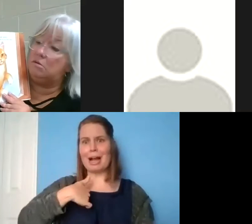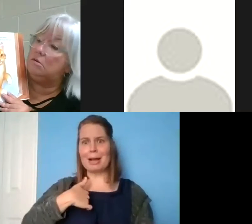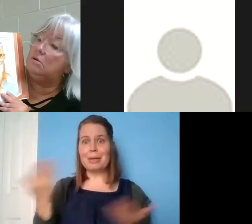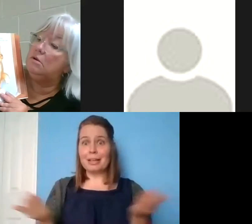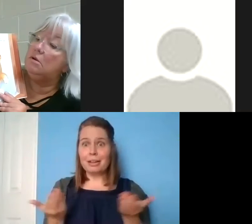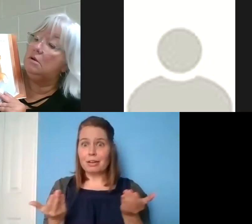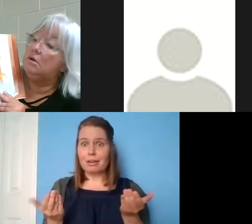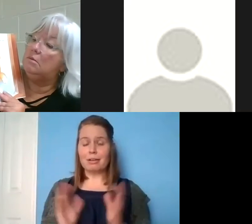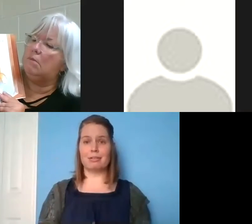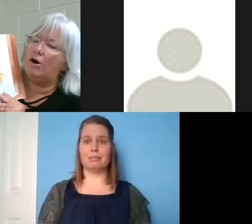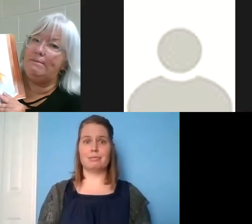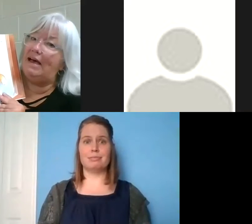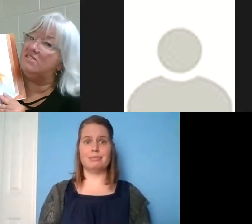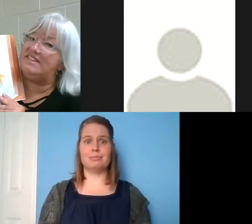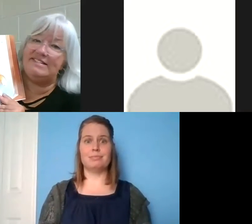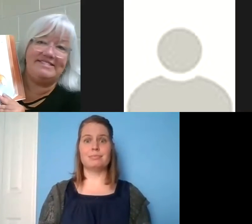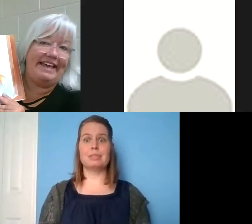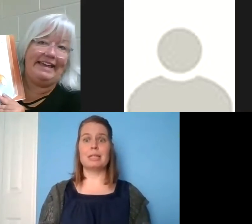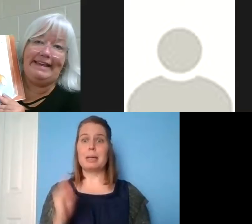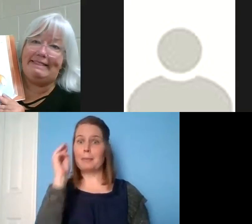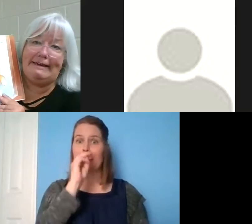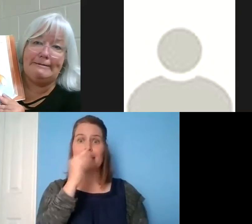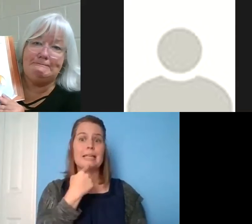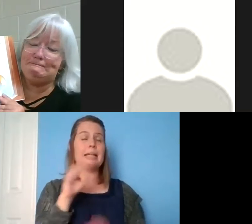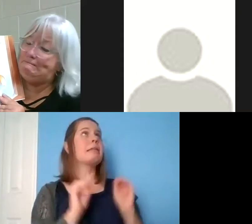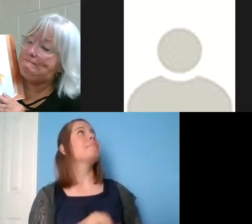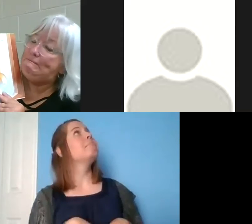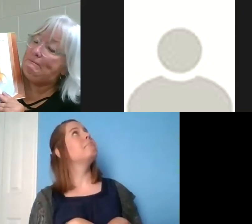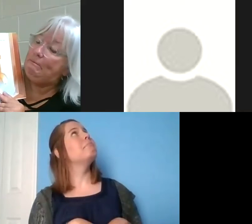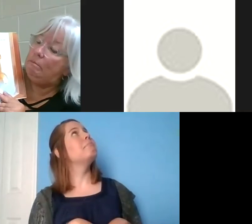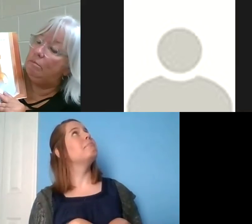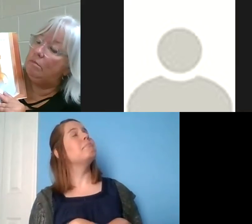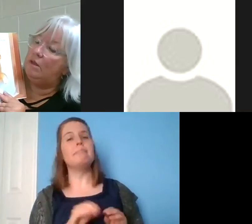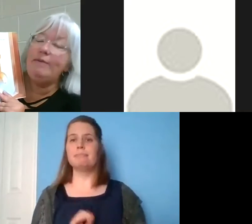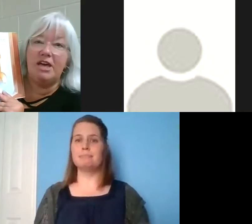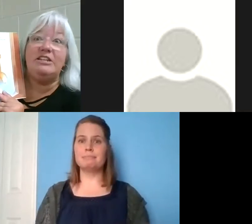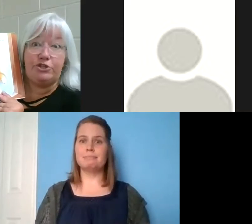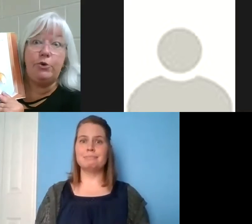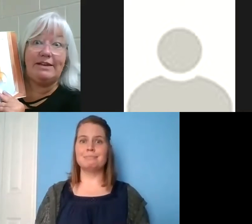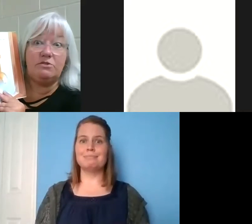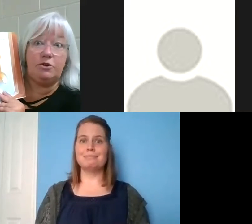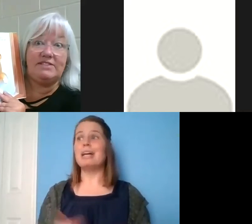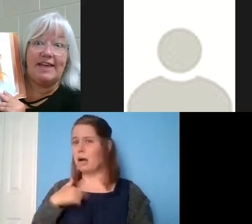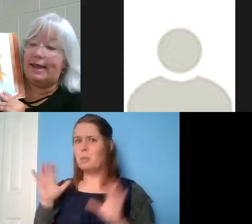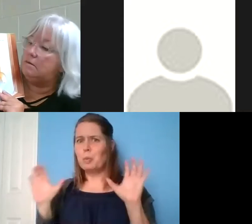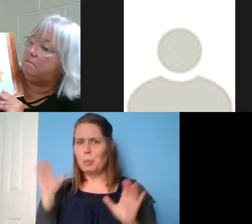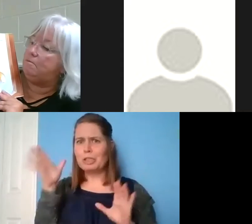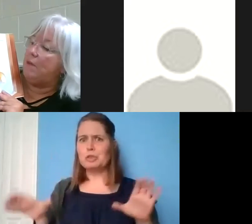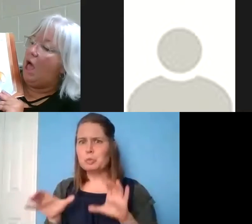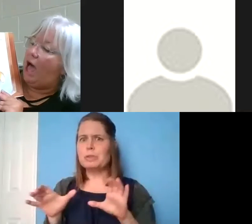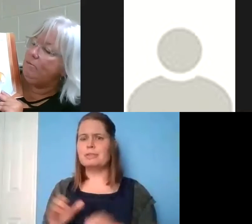around. Marty Mouse didn't say anything. I'm going to do it, Dewey